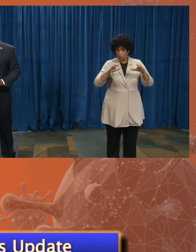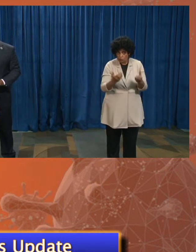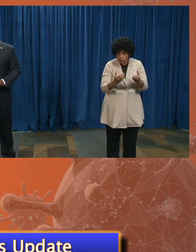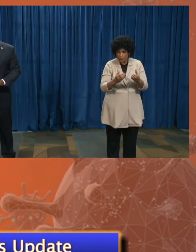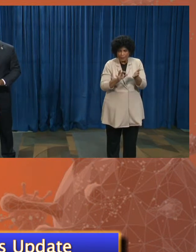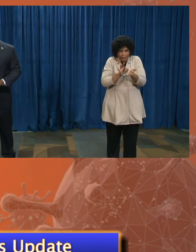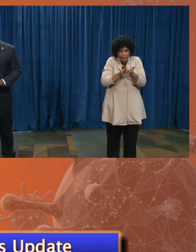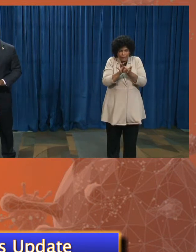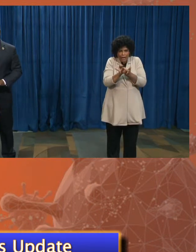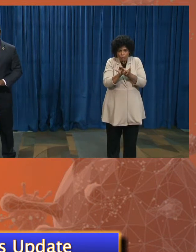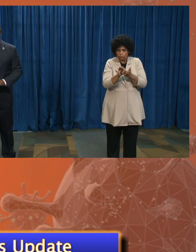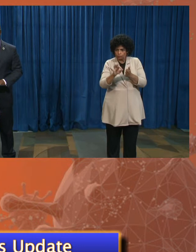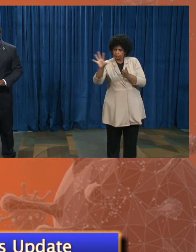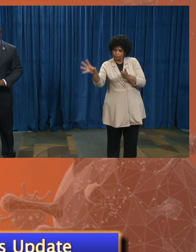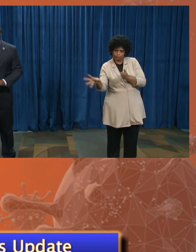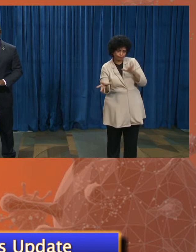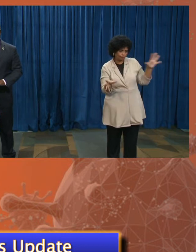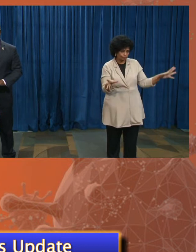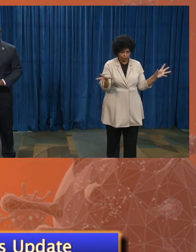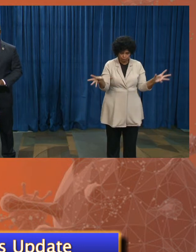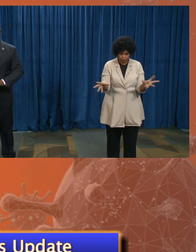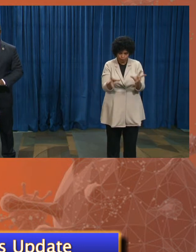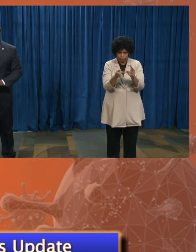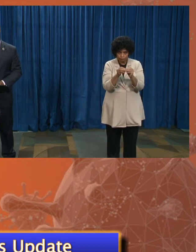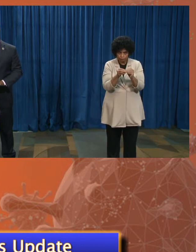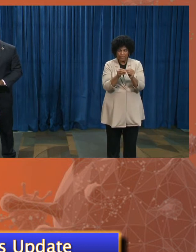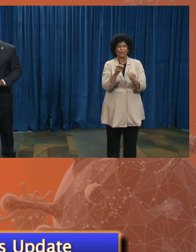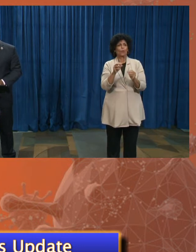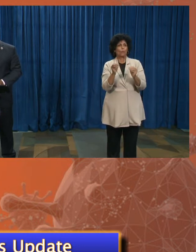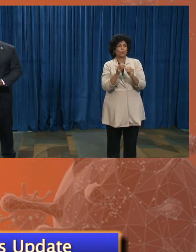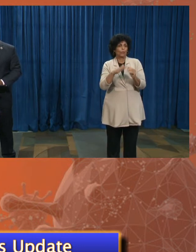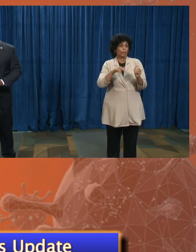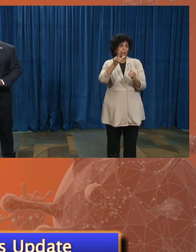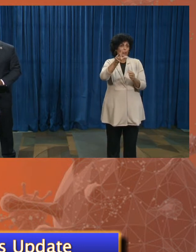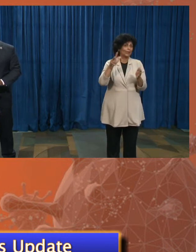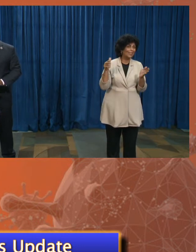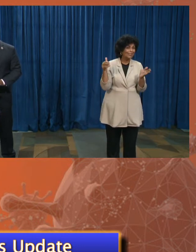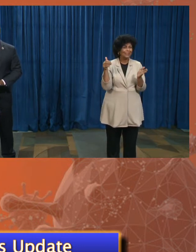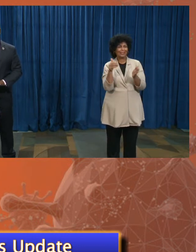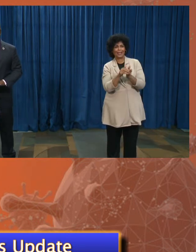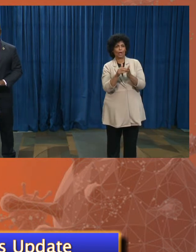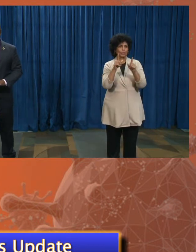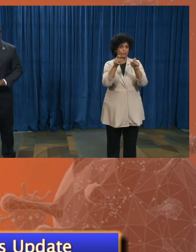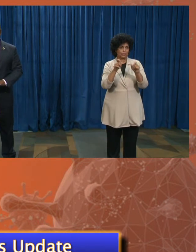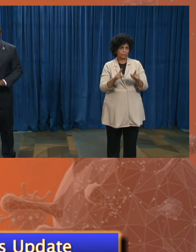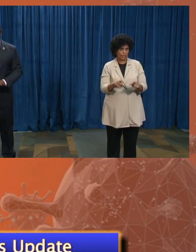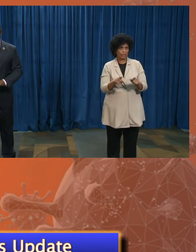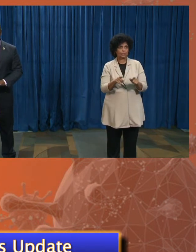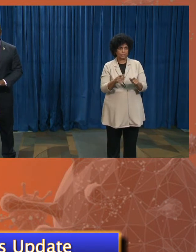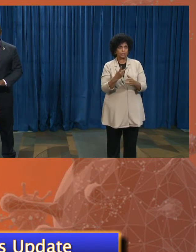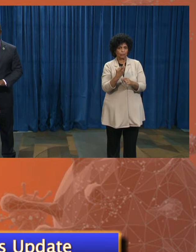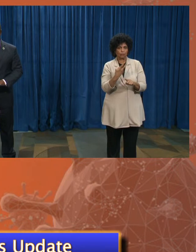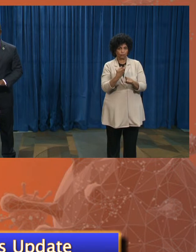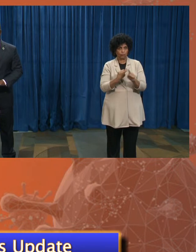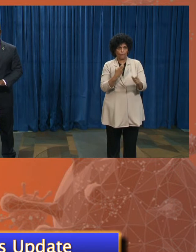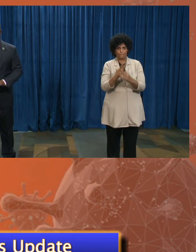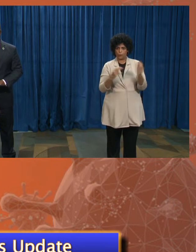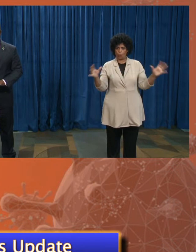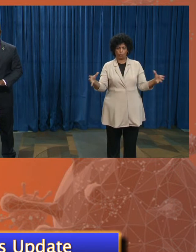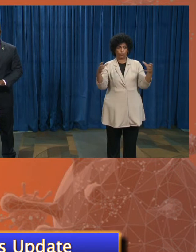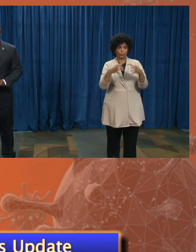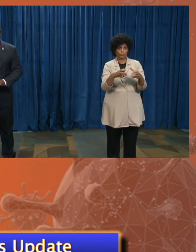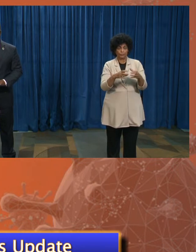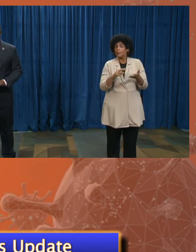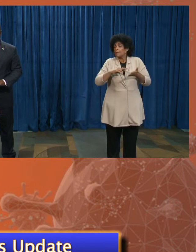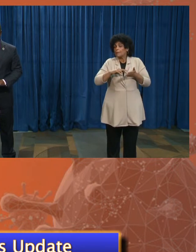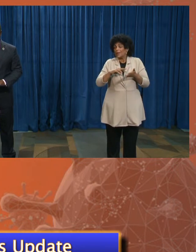combined 3,000 plus tests between Barnett and the Econ location. To put the number